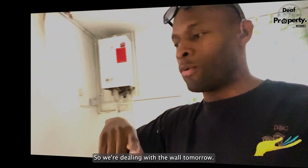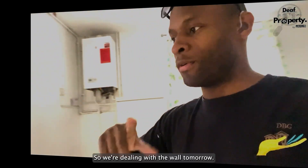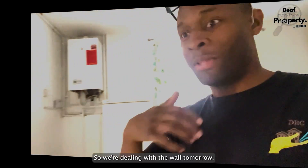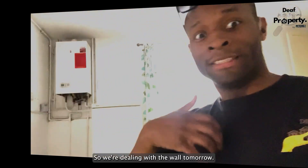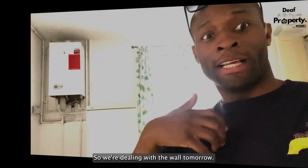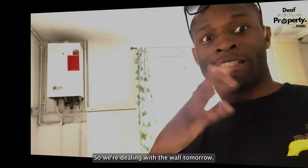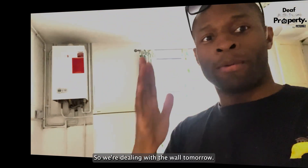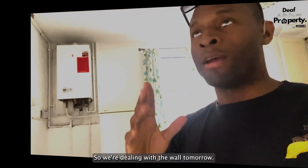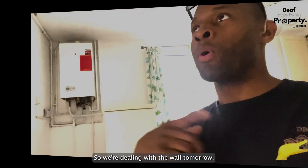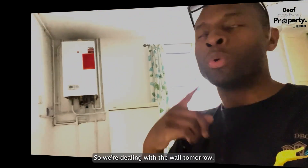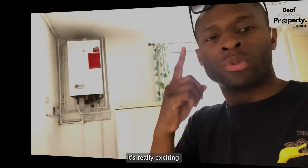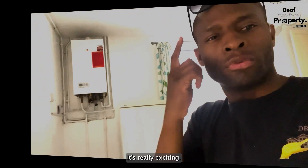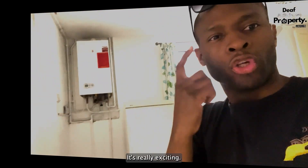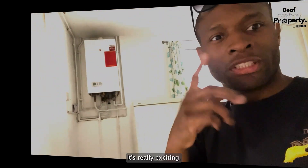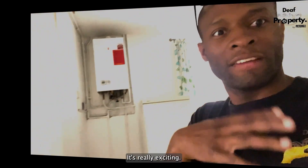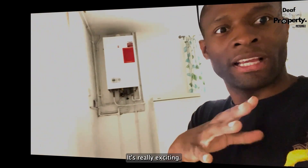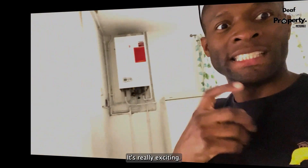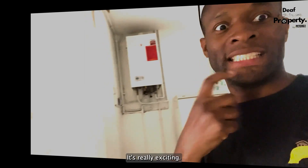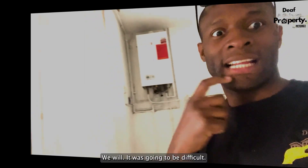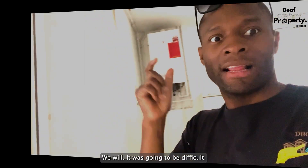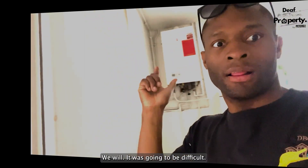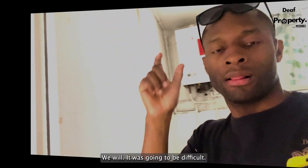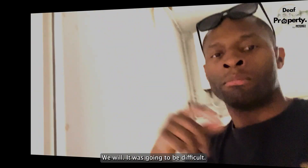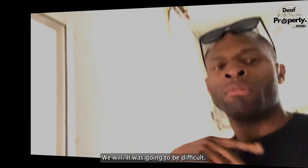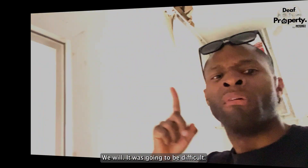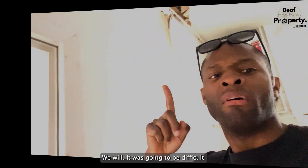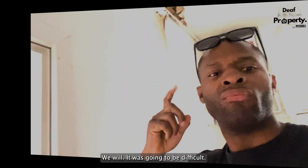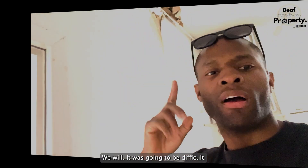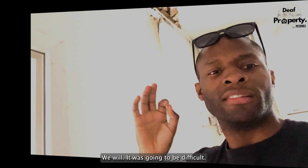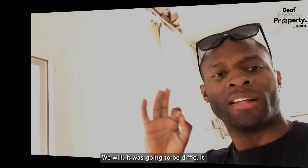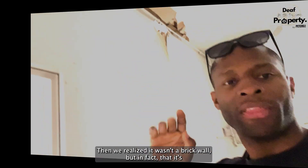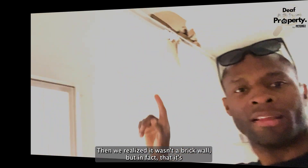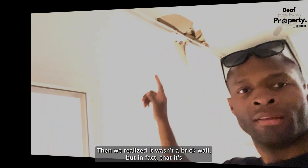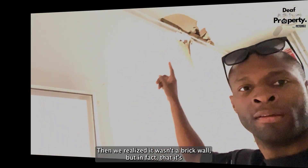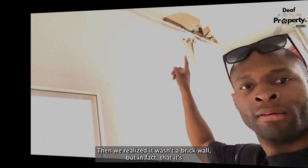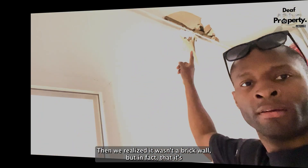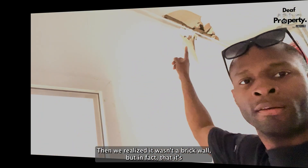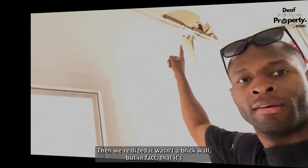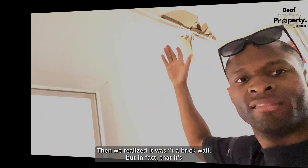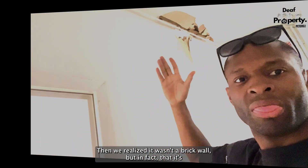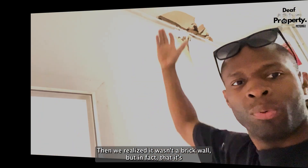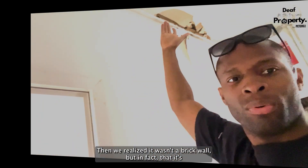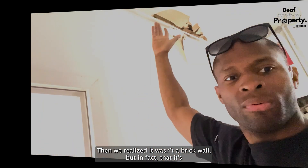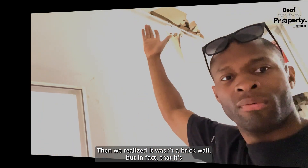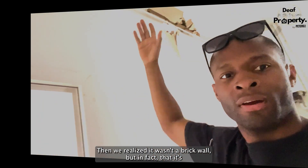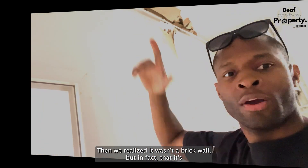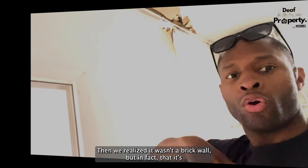So we're dealing with the wall tomorrow. It's really exciting. We were worried it was going to be difficult. Then we realised it wasn't a brick wall, but